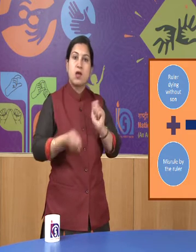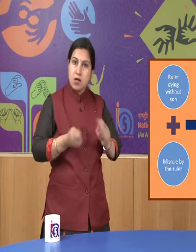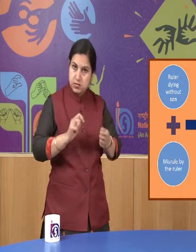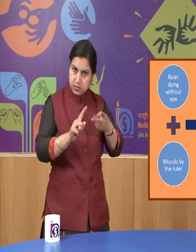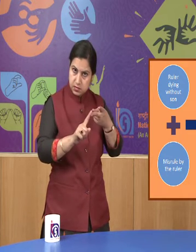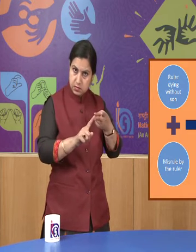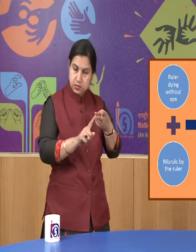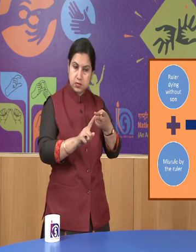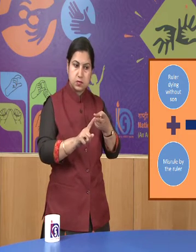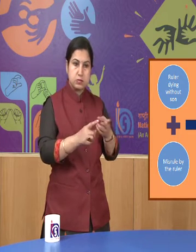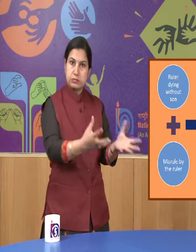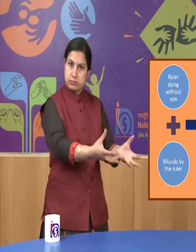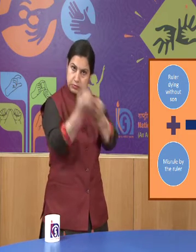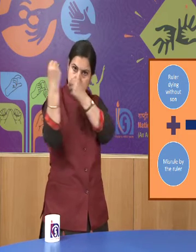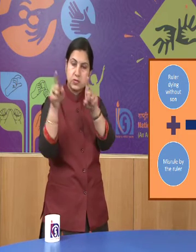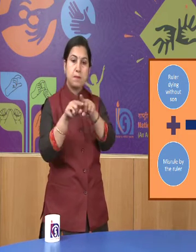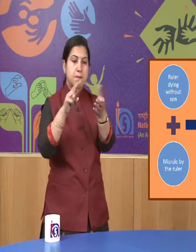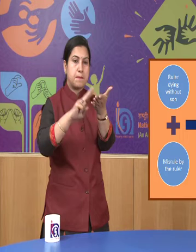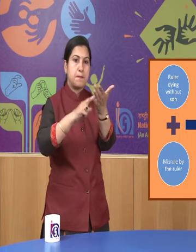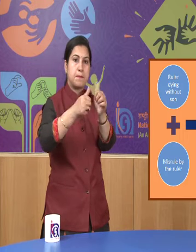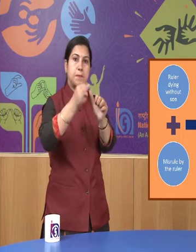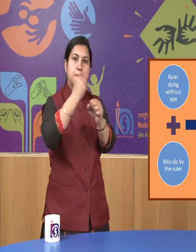The British occupied these states